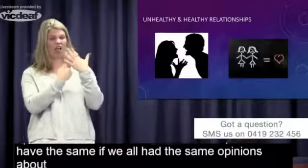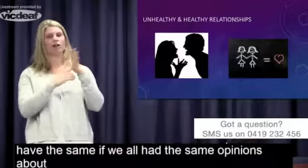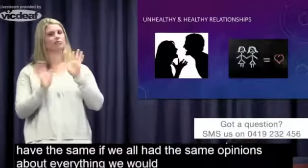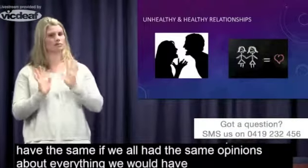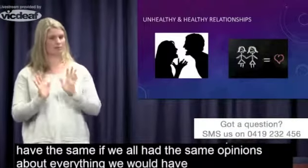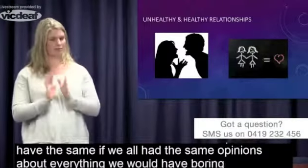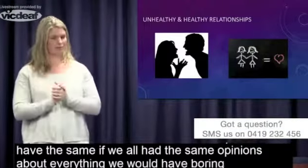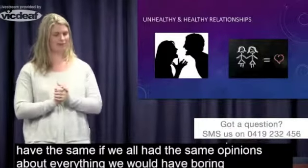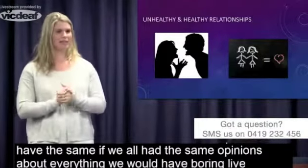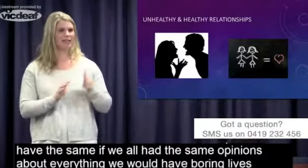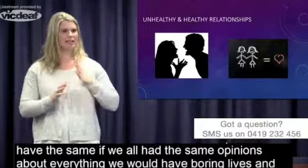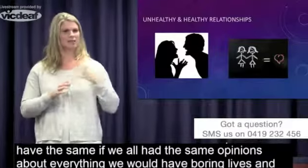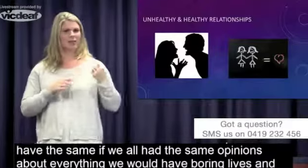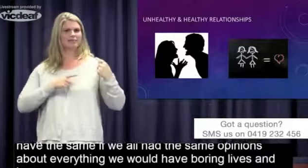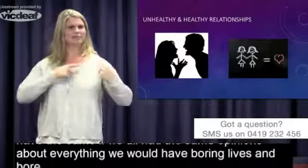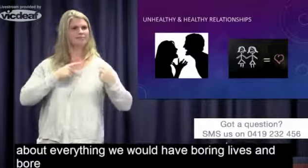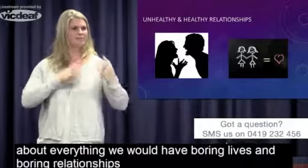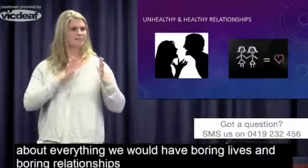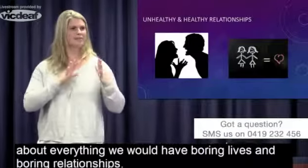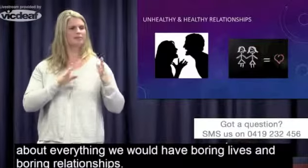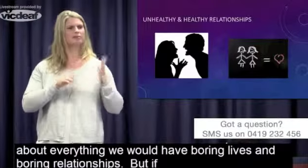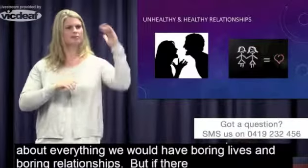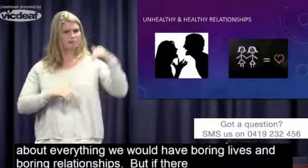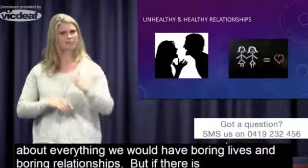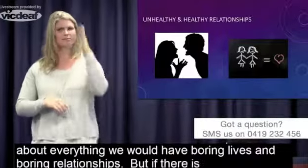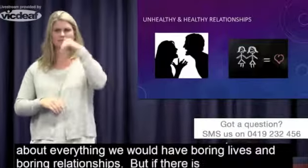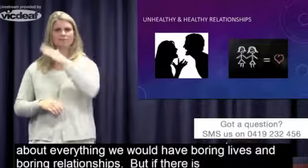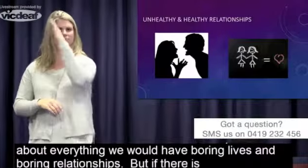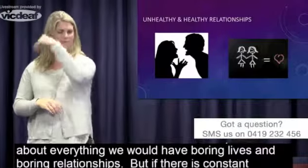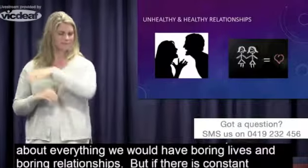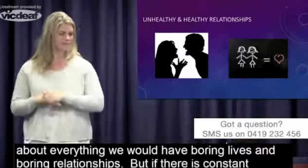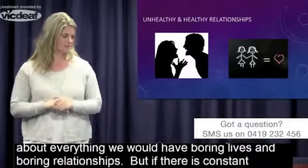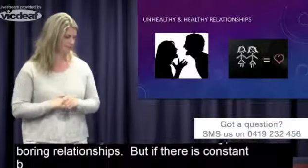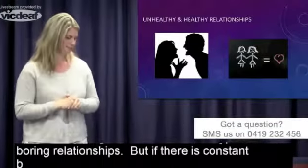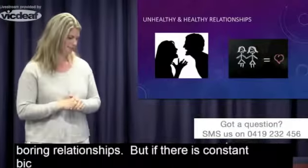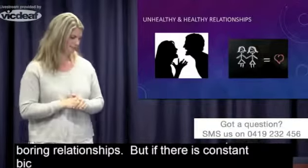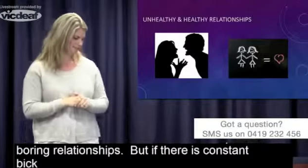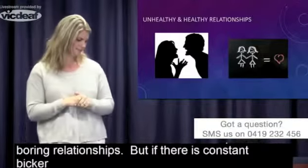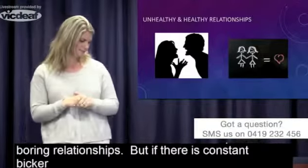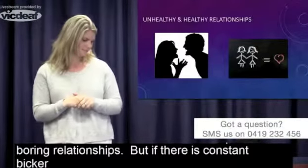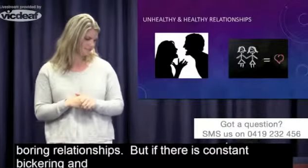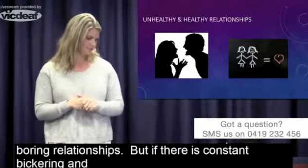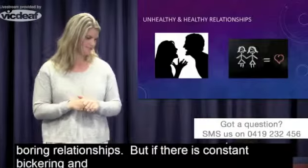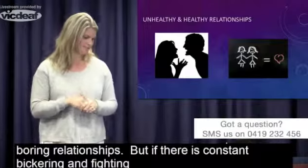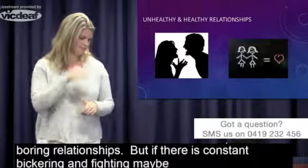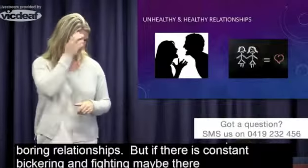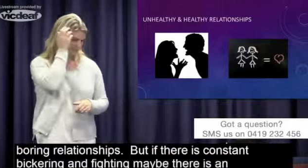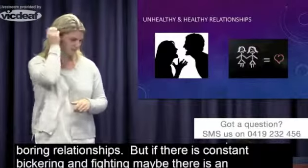But if there's constant bickering and fighting, then maybe there is an issue. But of course, relationships, healthy relationships, have ups and